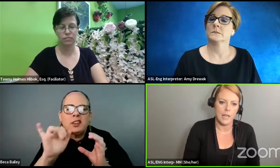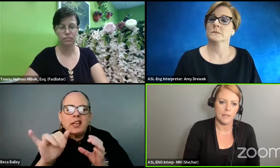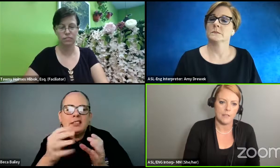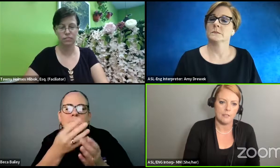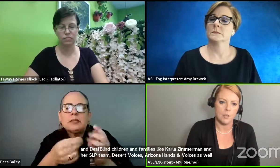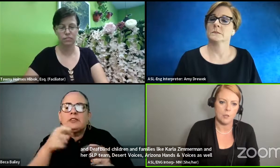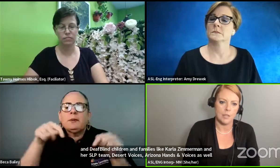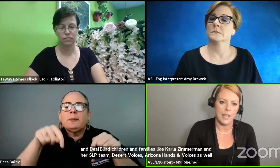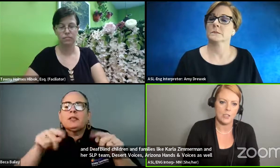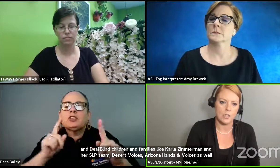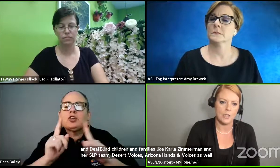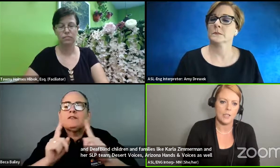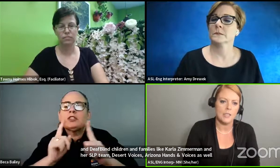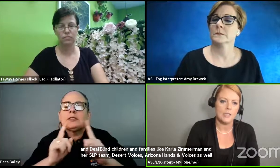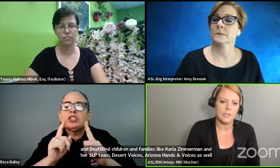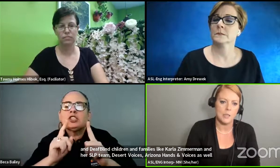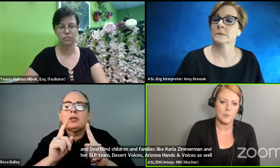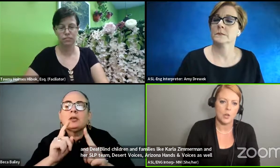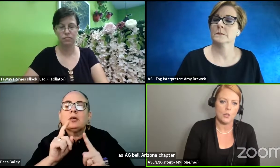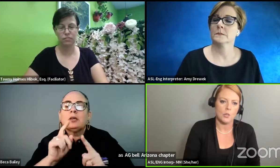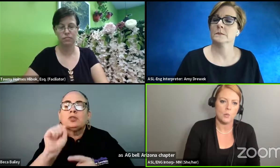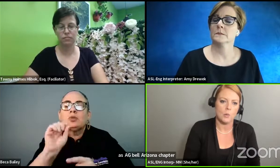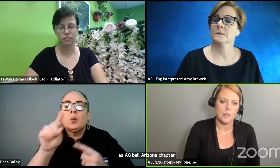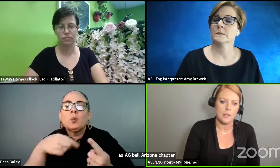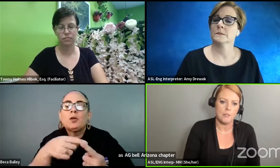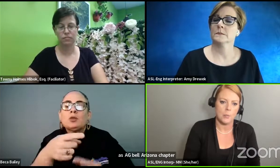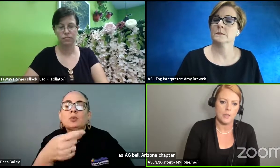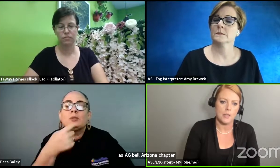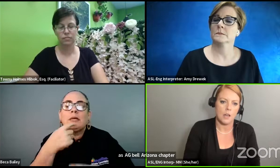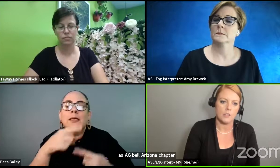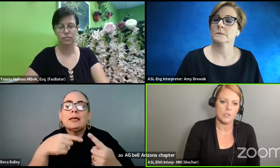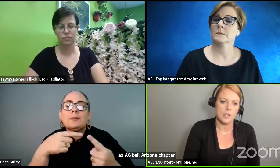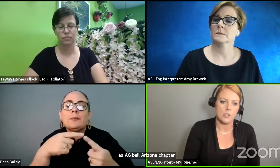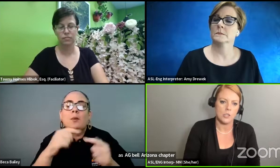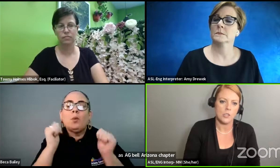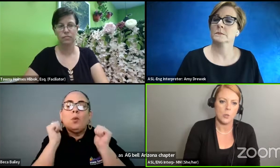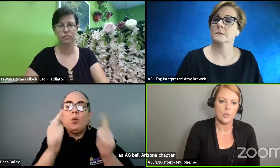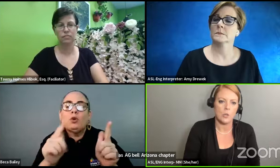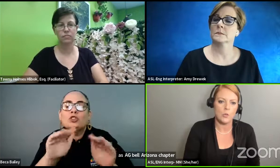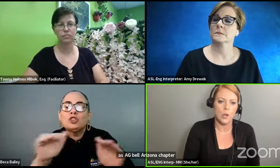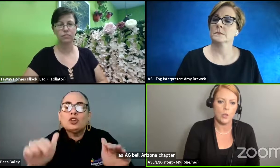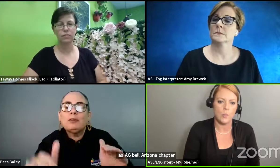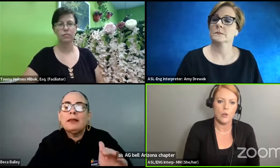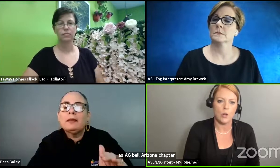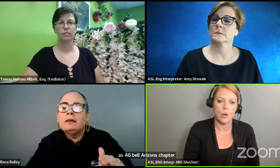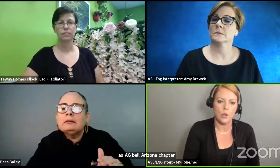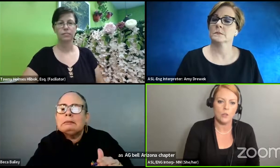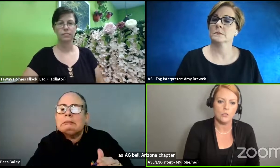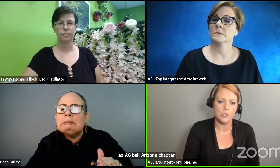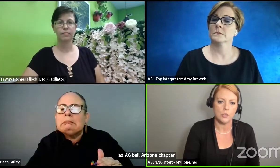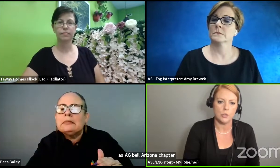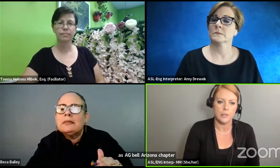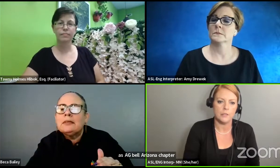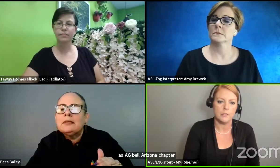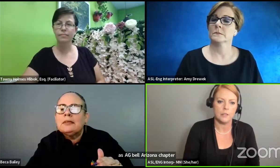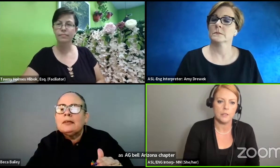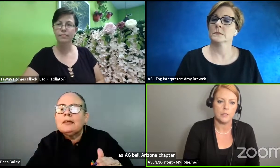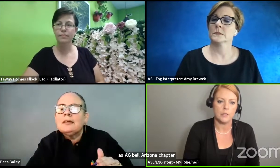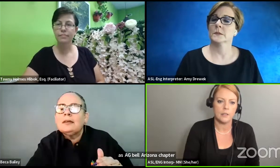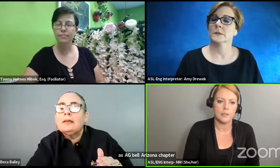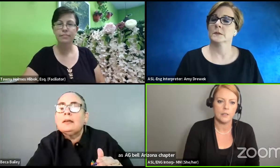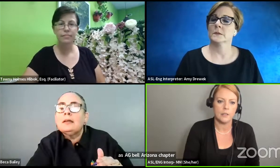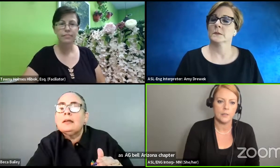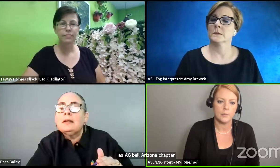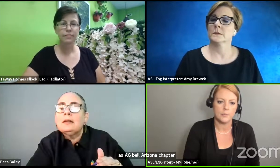of Modality of Communication seems to also be missing from this conversation. So when you talk about all children,